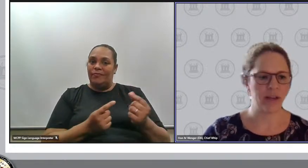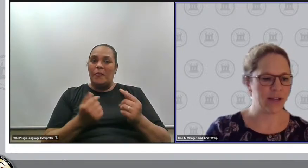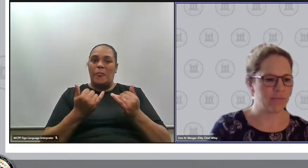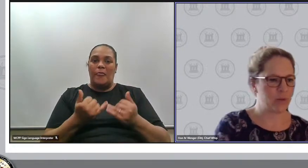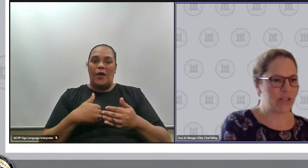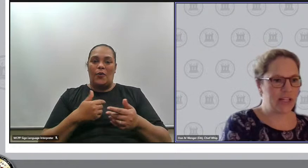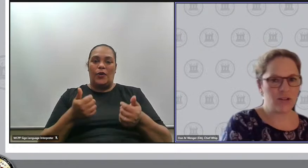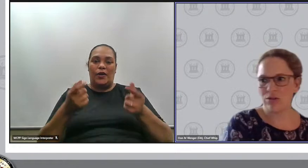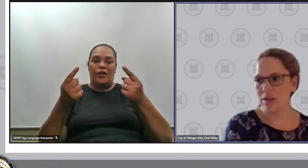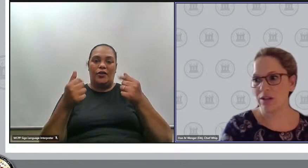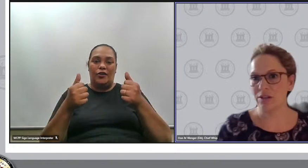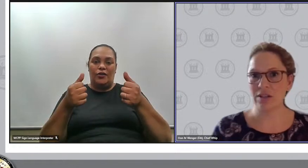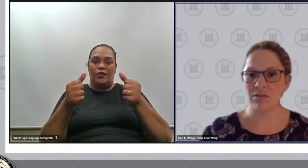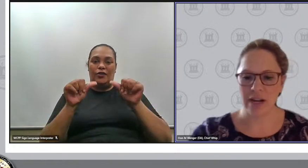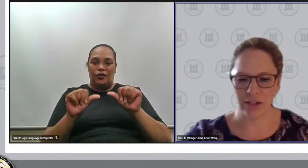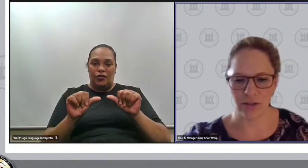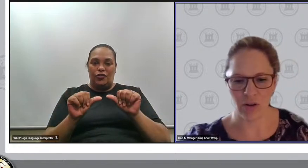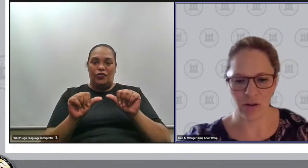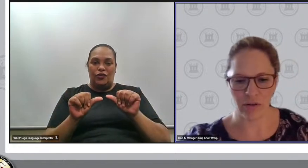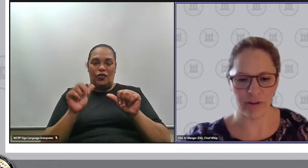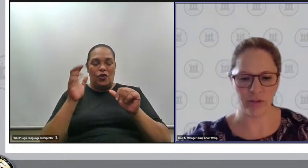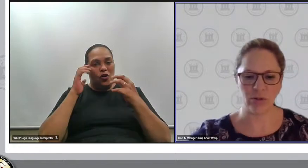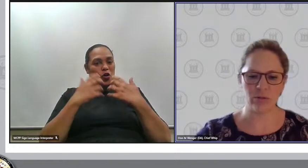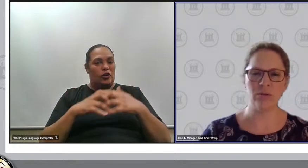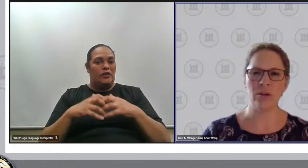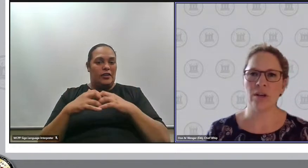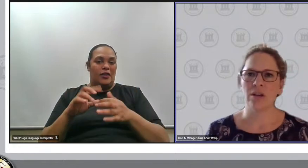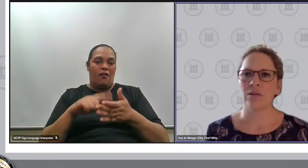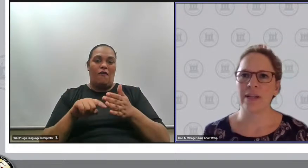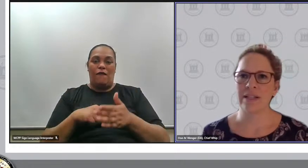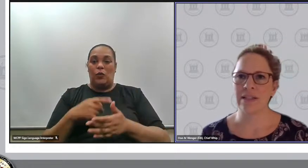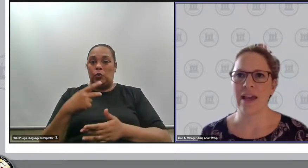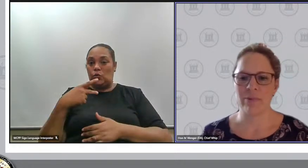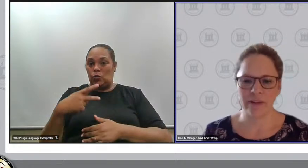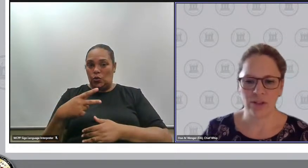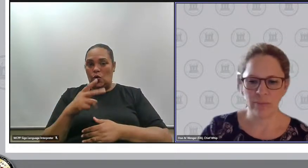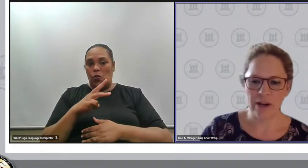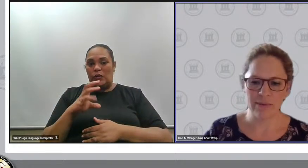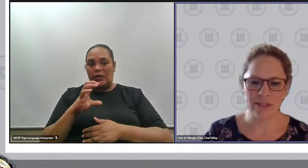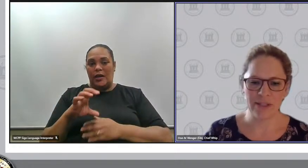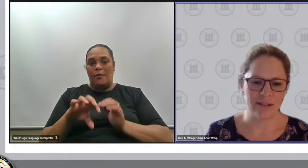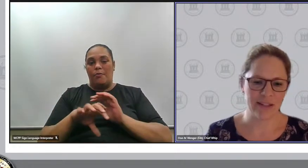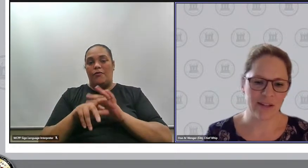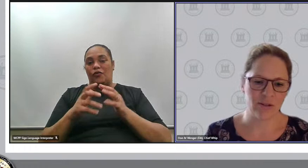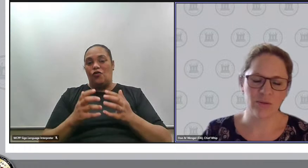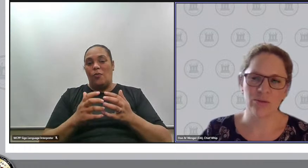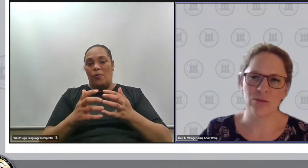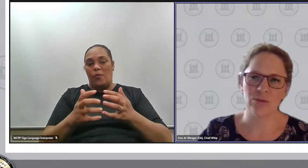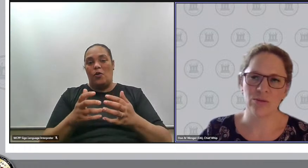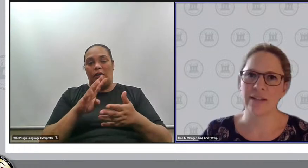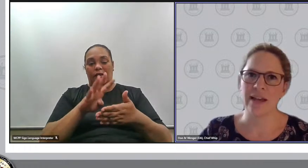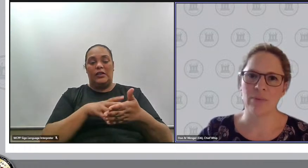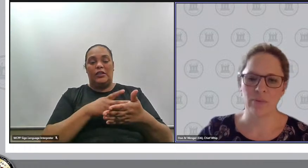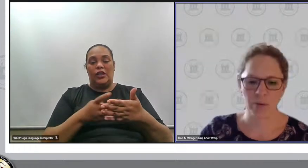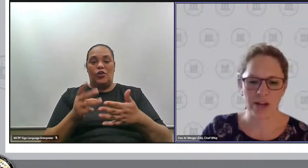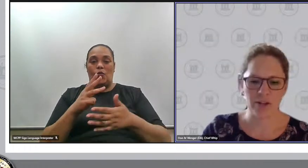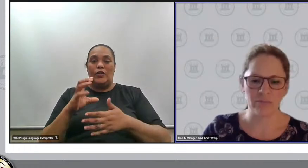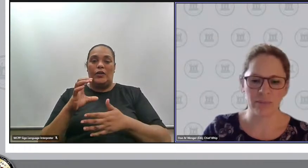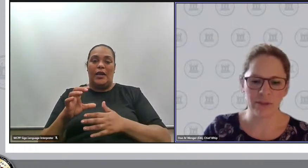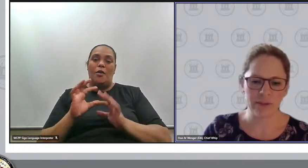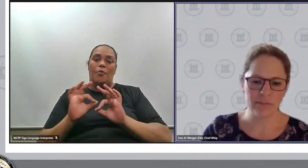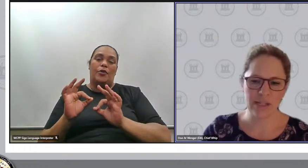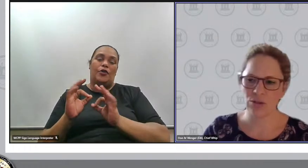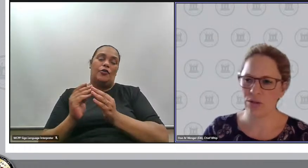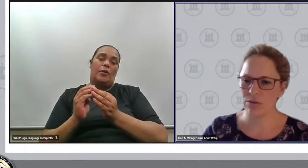to proceed to the consideration of Vote 2, Western Cape Provincial Parliament, in the schedule to the Western Cape